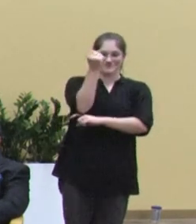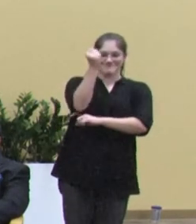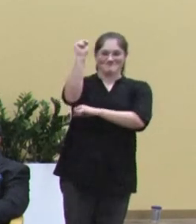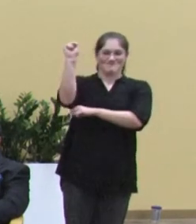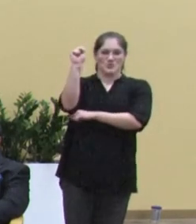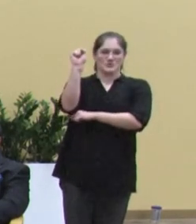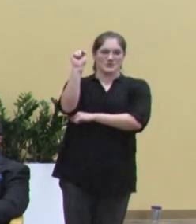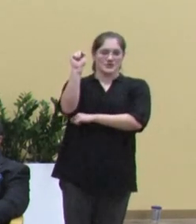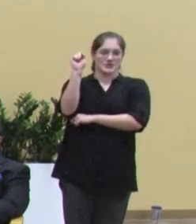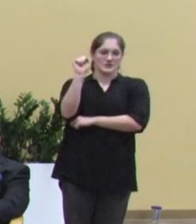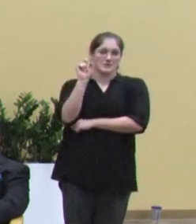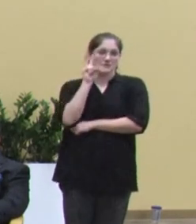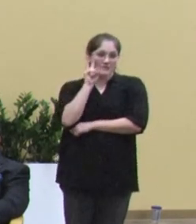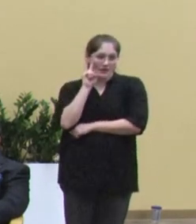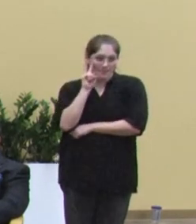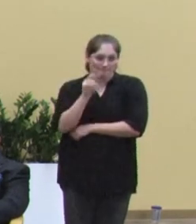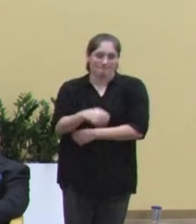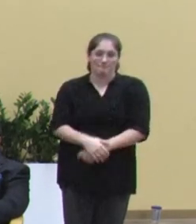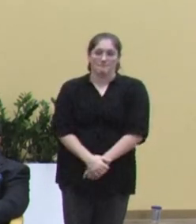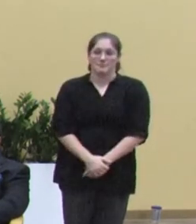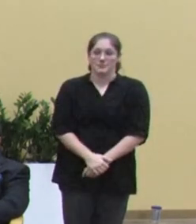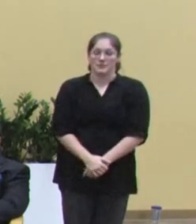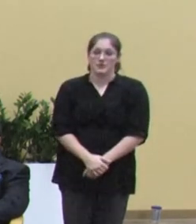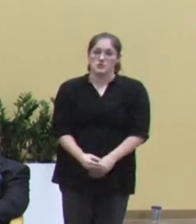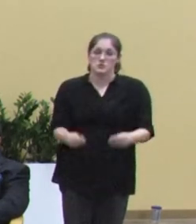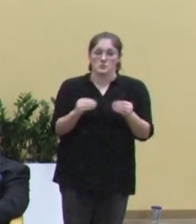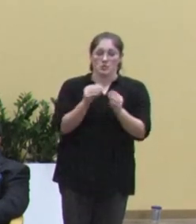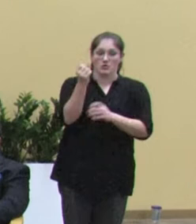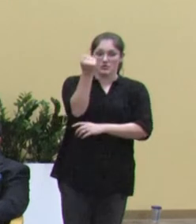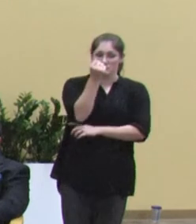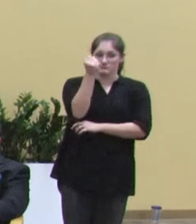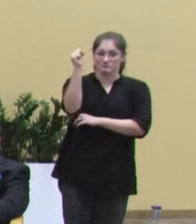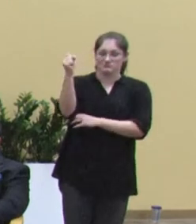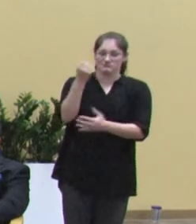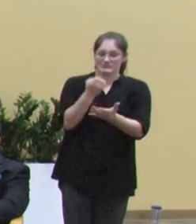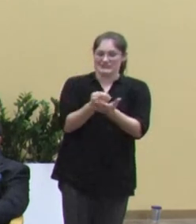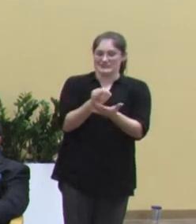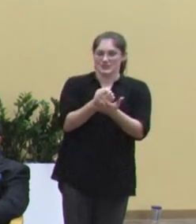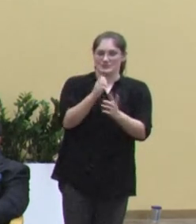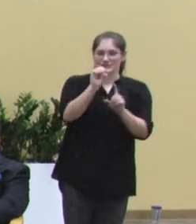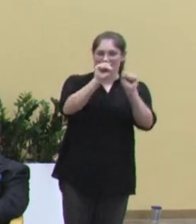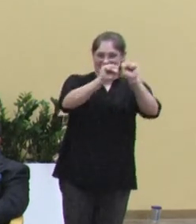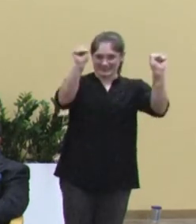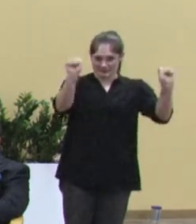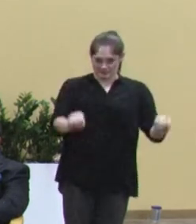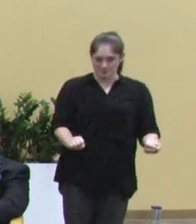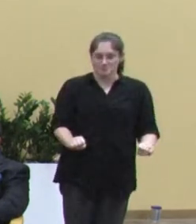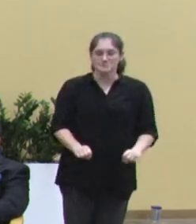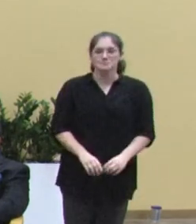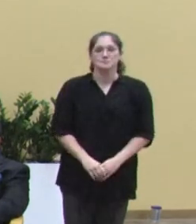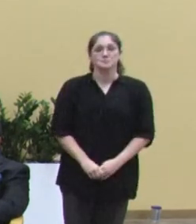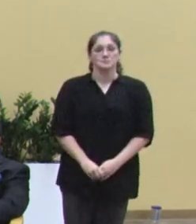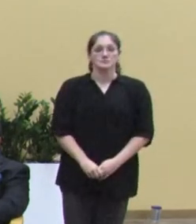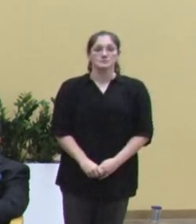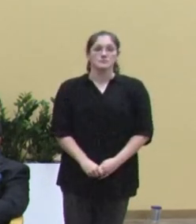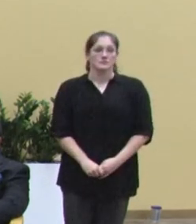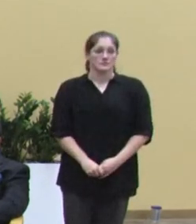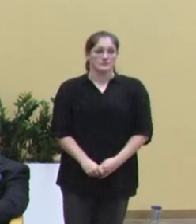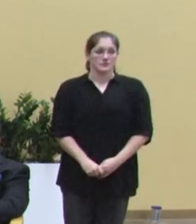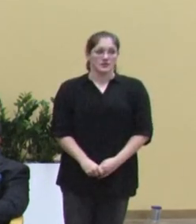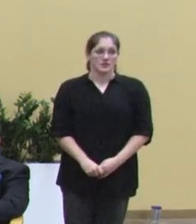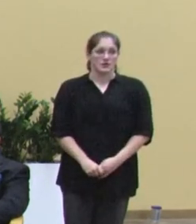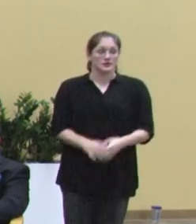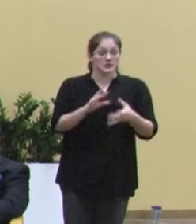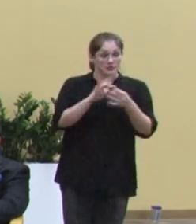No, it was more or less it was a protest of the economic system. So it was made mention